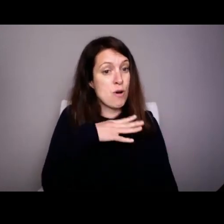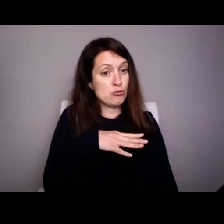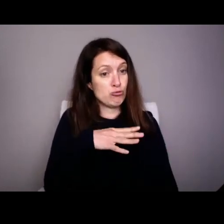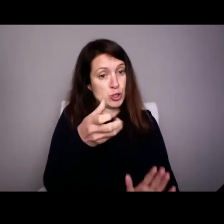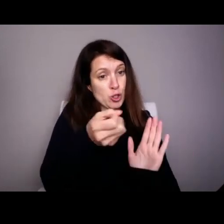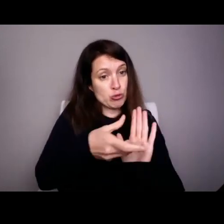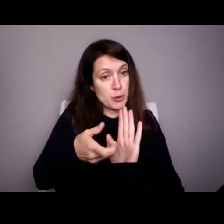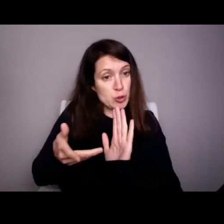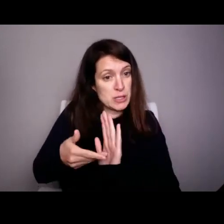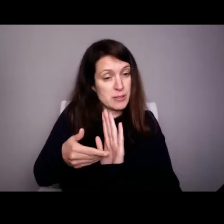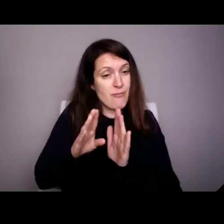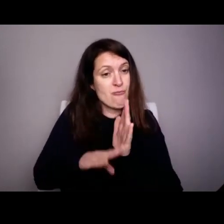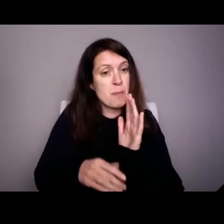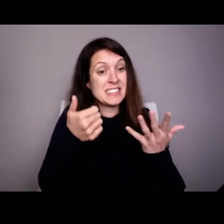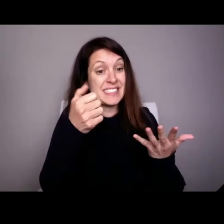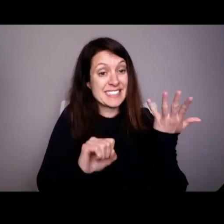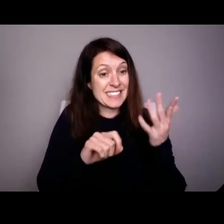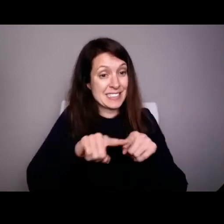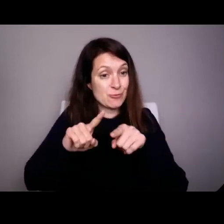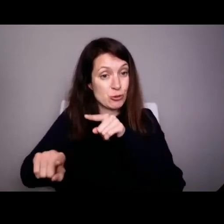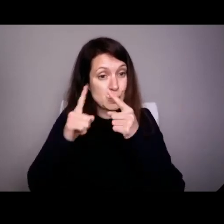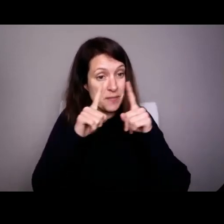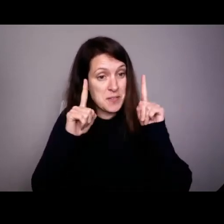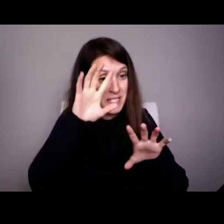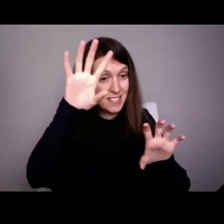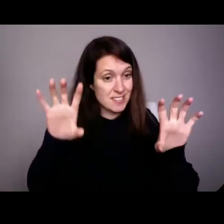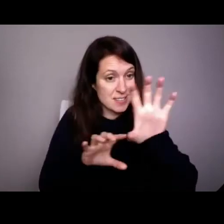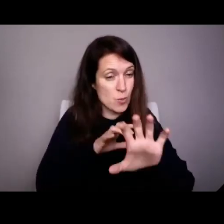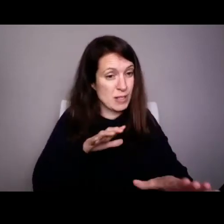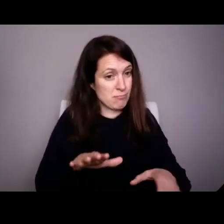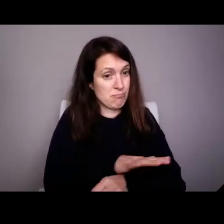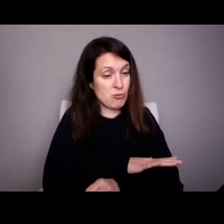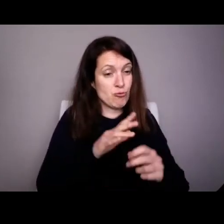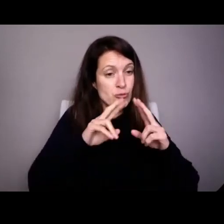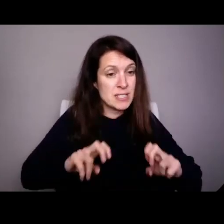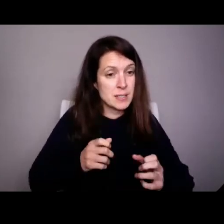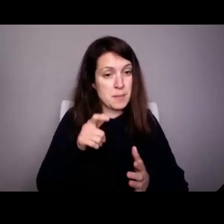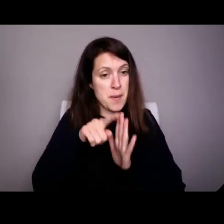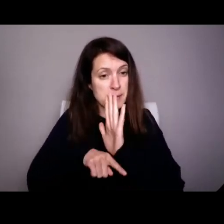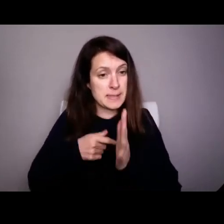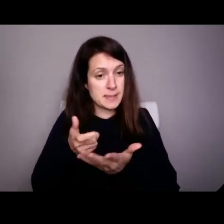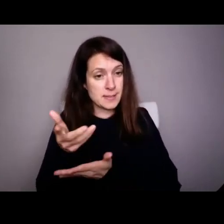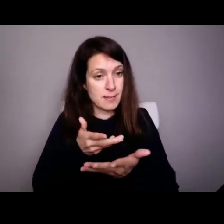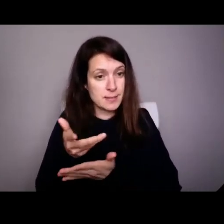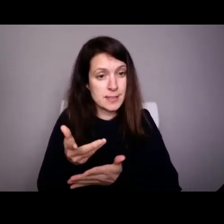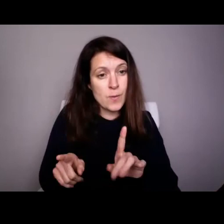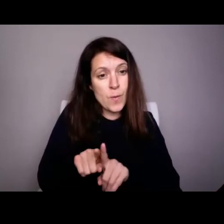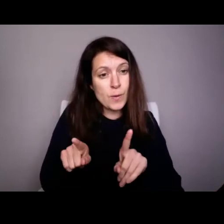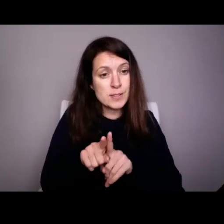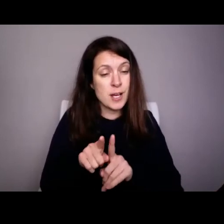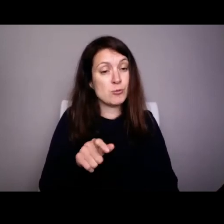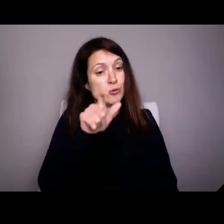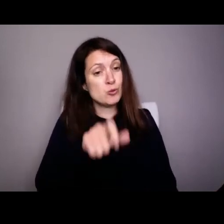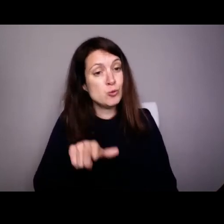different universities, and our activity spans research, policy, consulting, and student voice